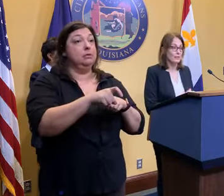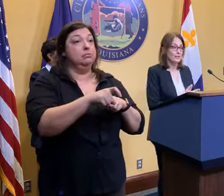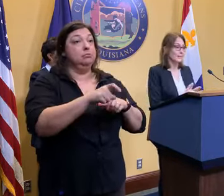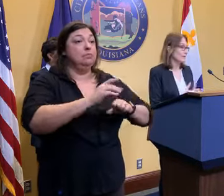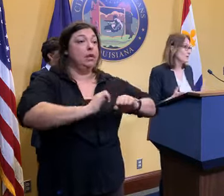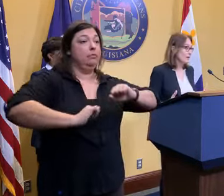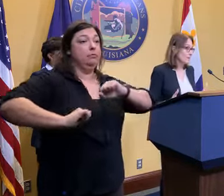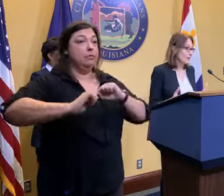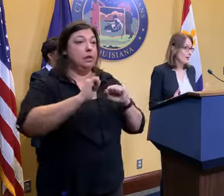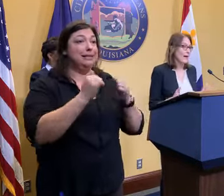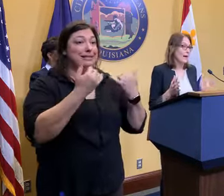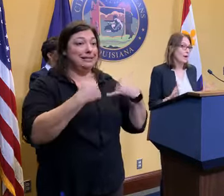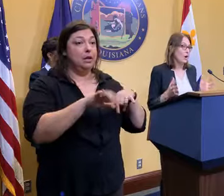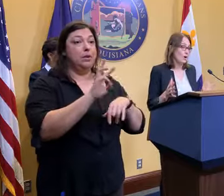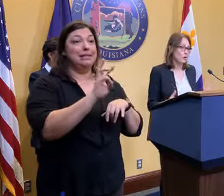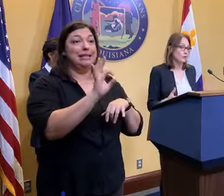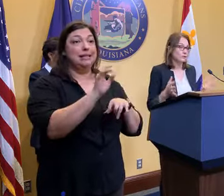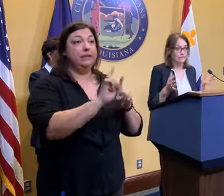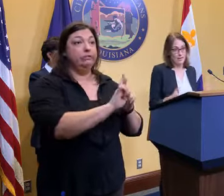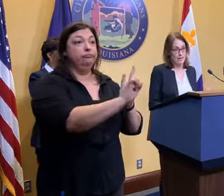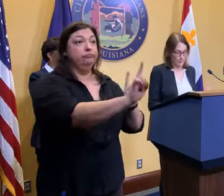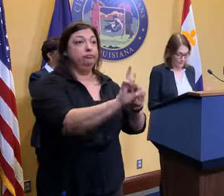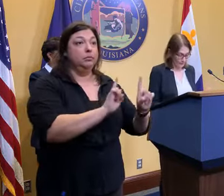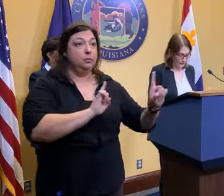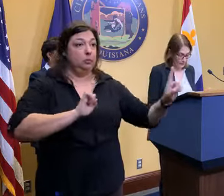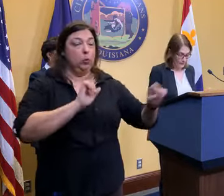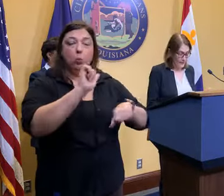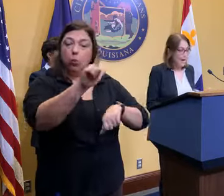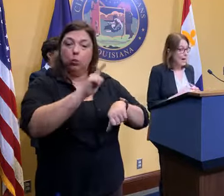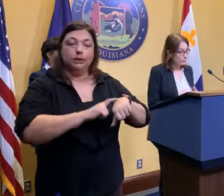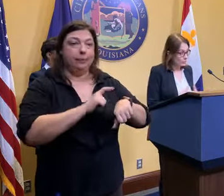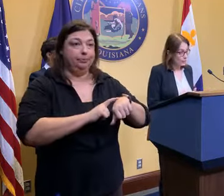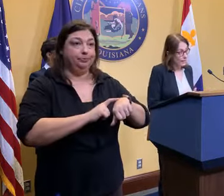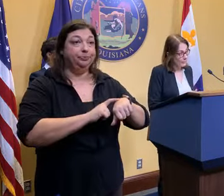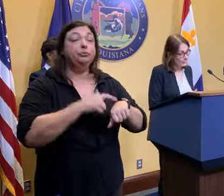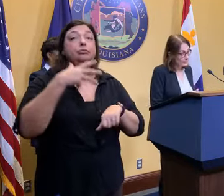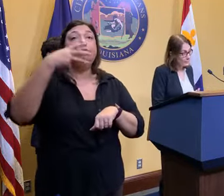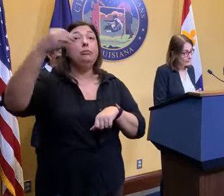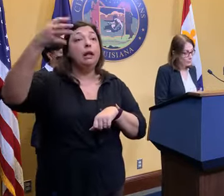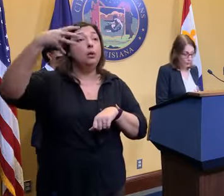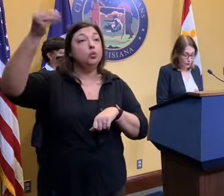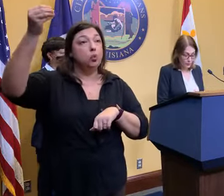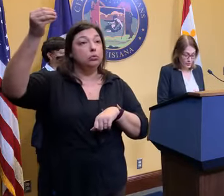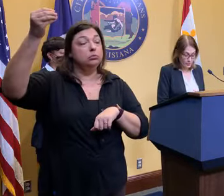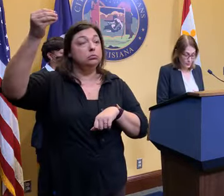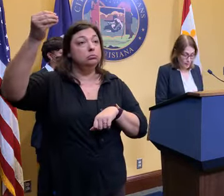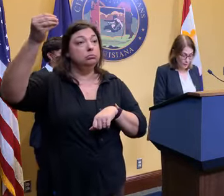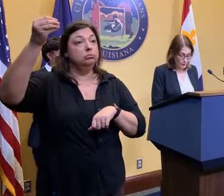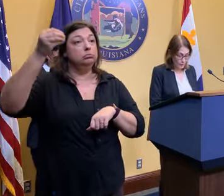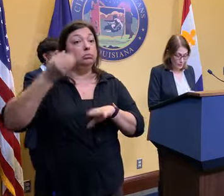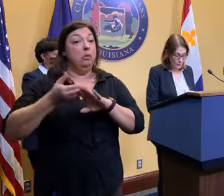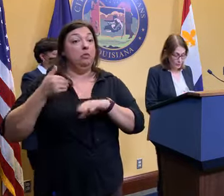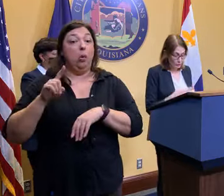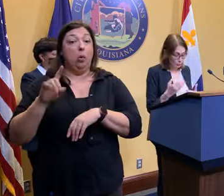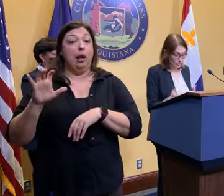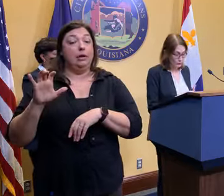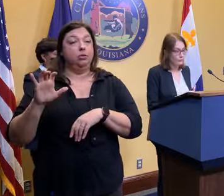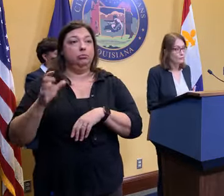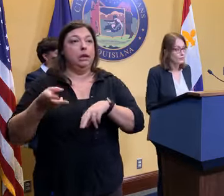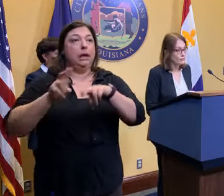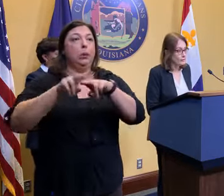to be 6 feet apart at all times. Outdoor gatherings will increase from 100